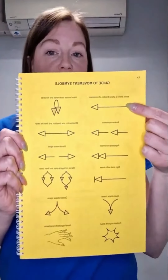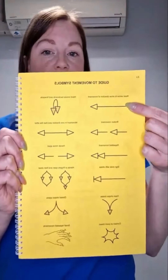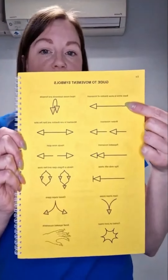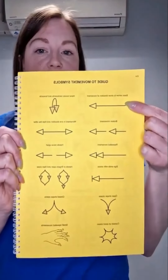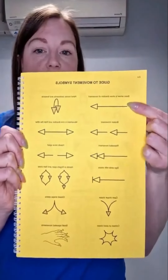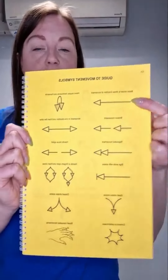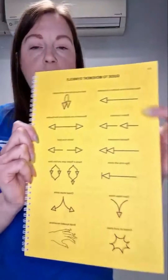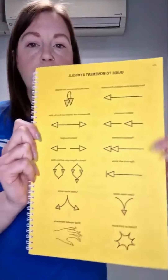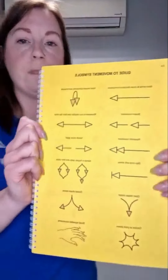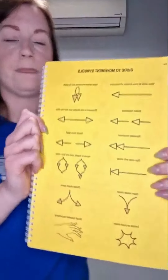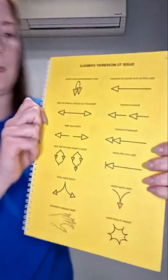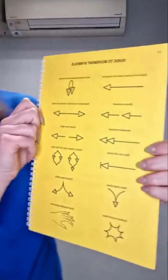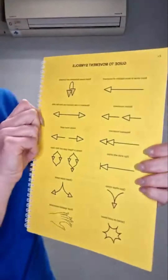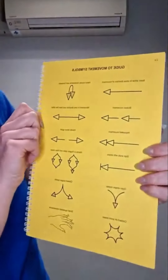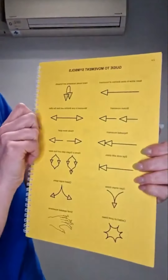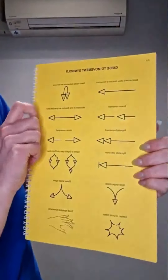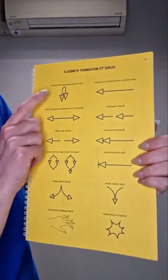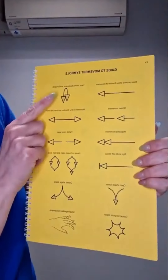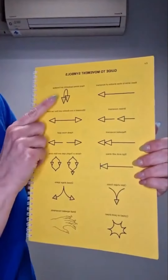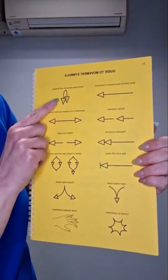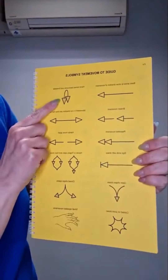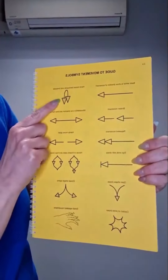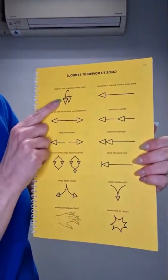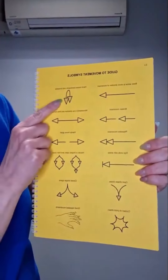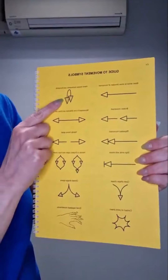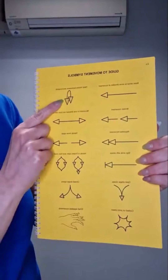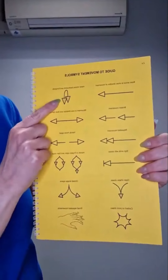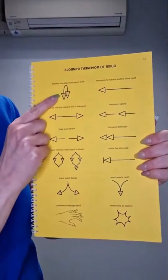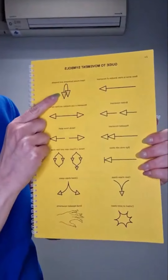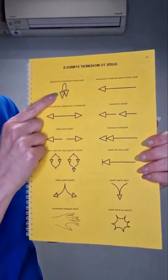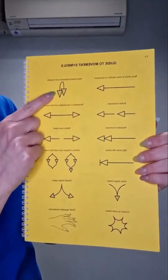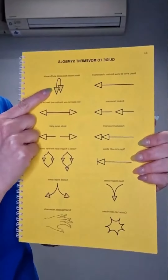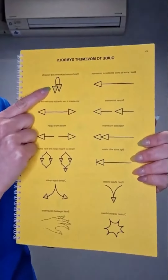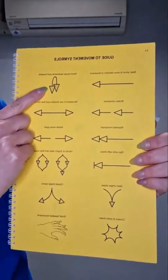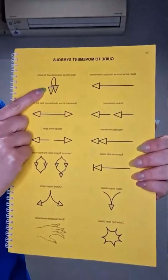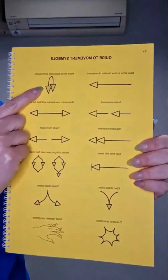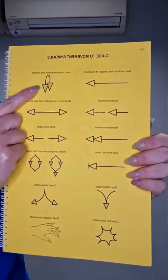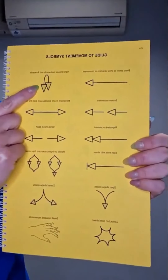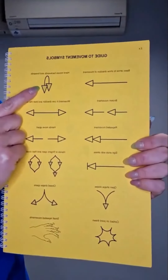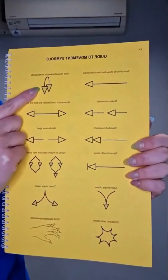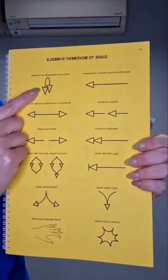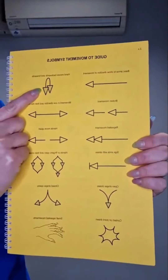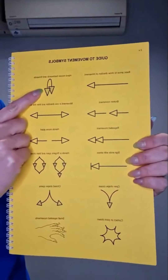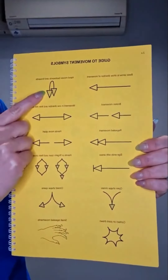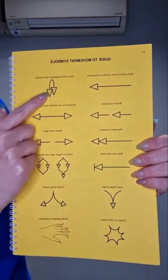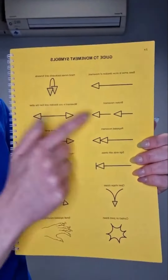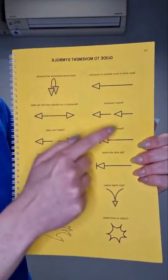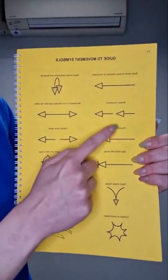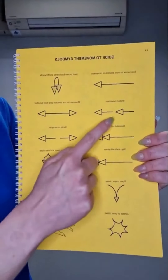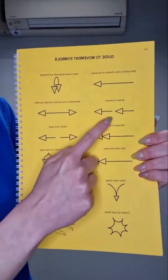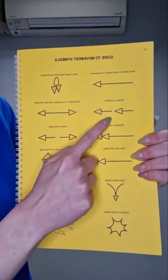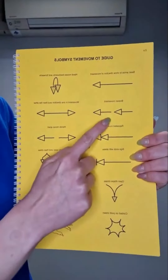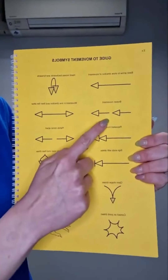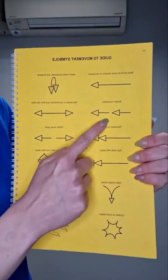of our sign. The hand moving backwards and forwards. A